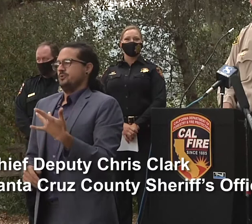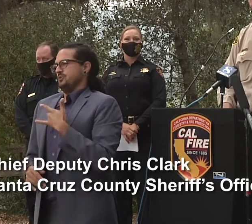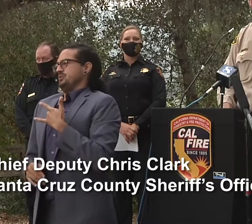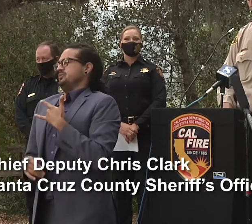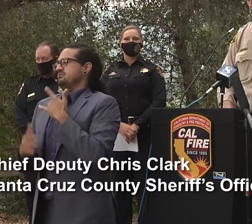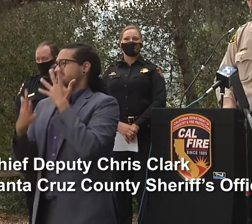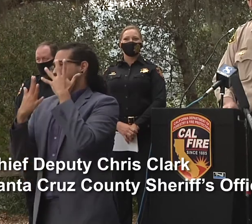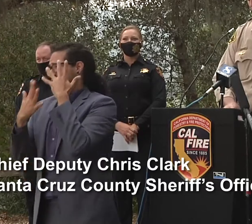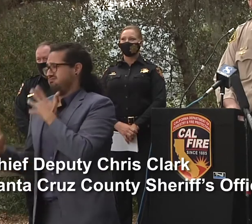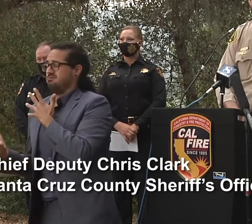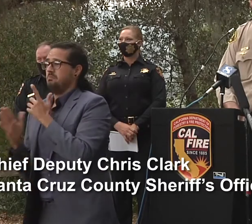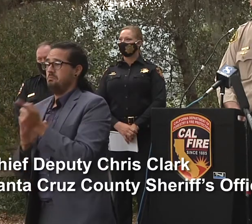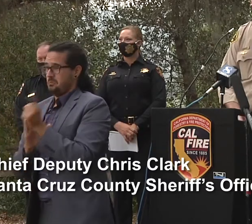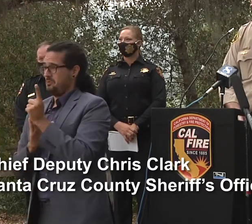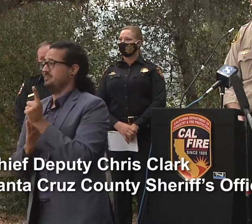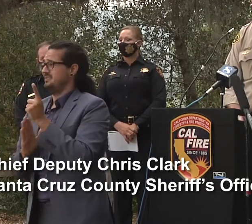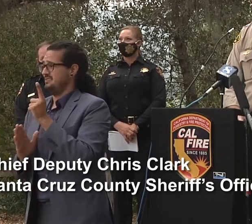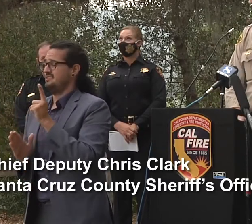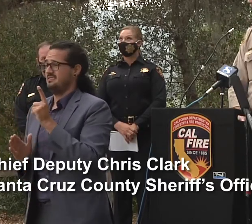fire.